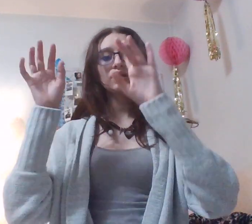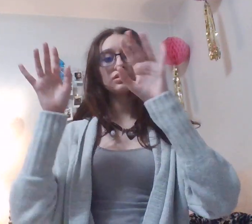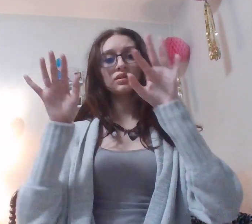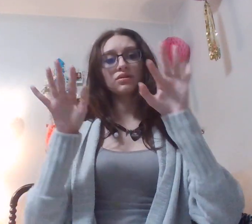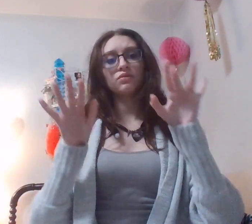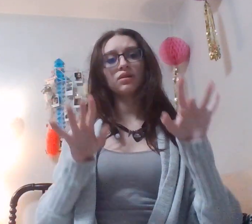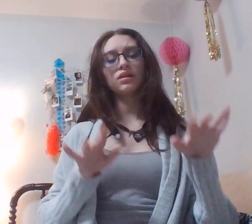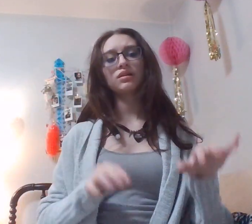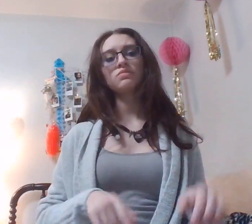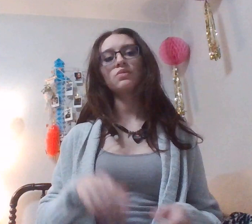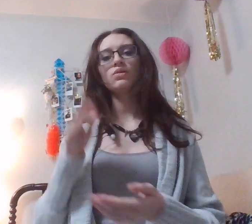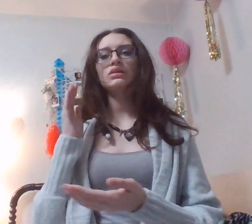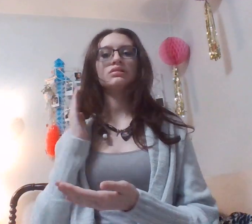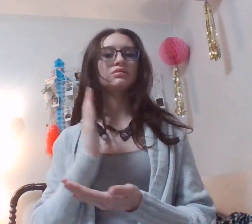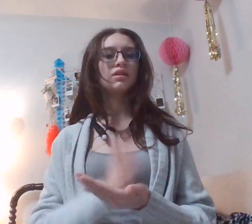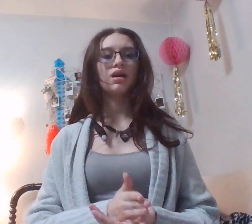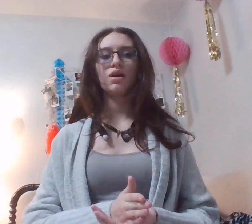Kentucky rain keeps pouring down,